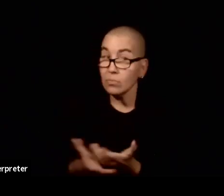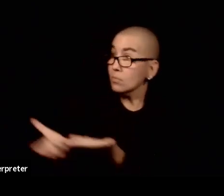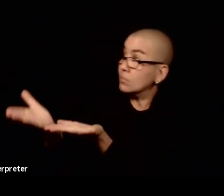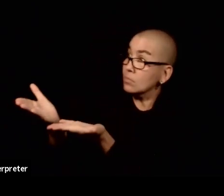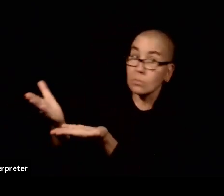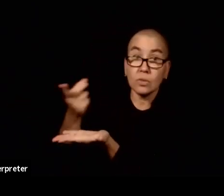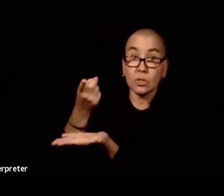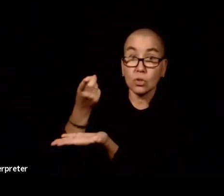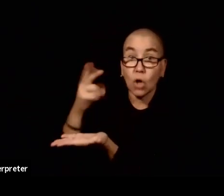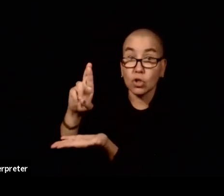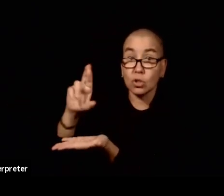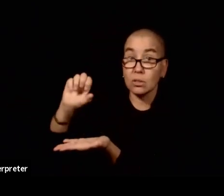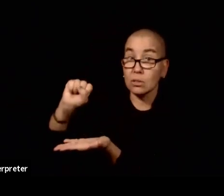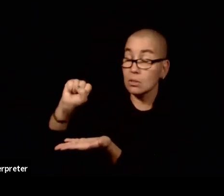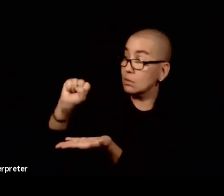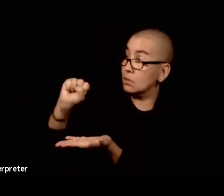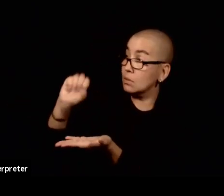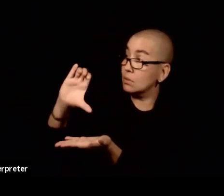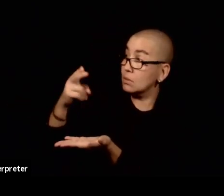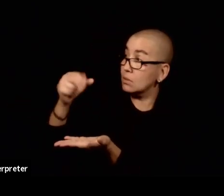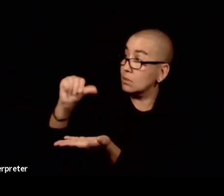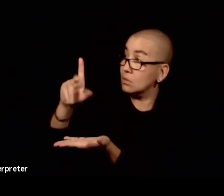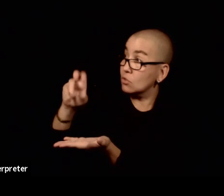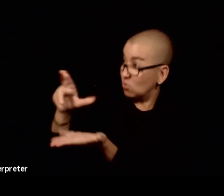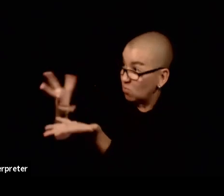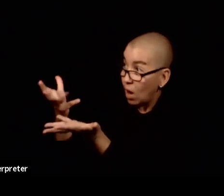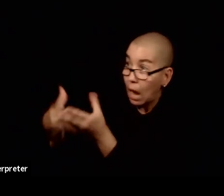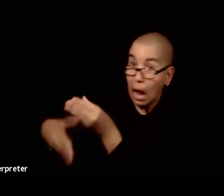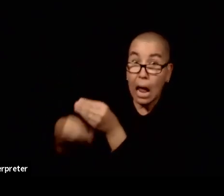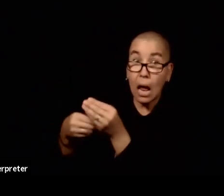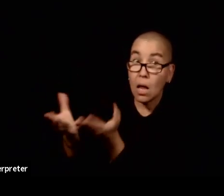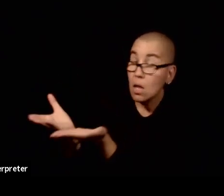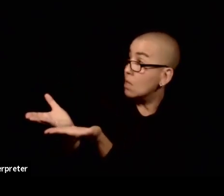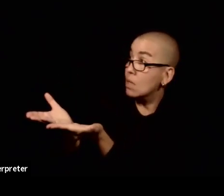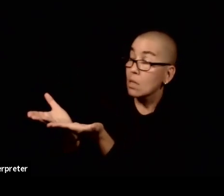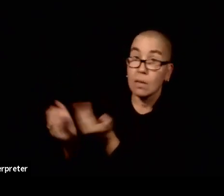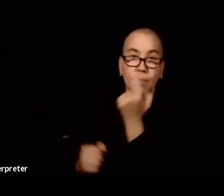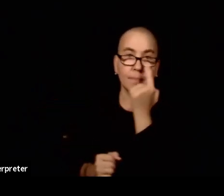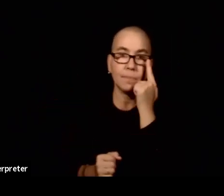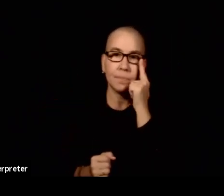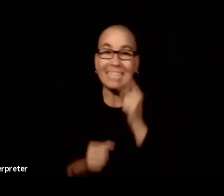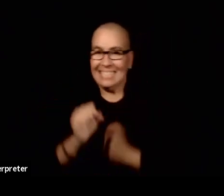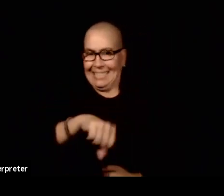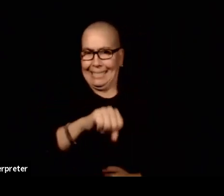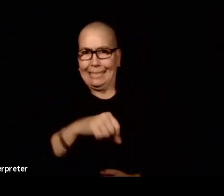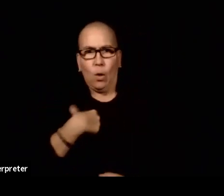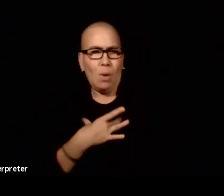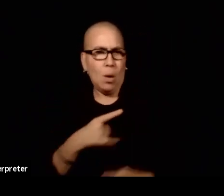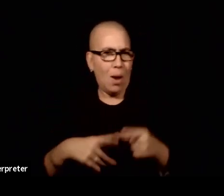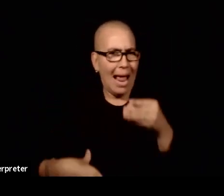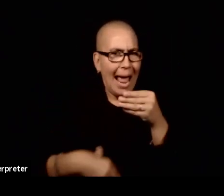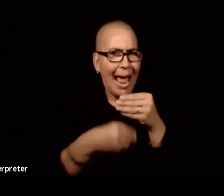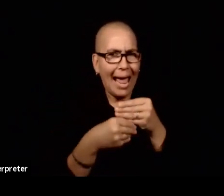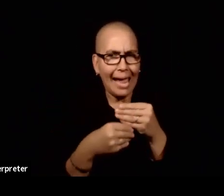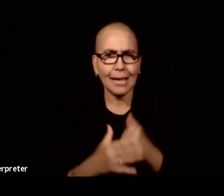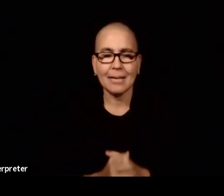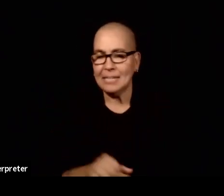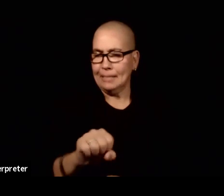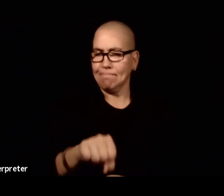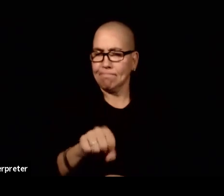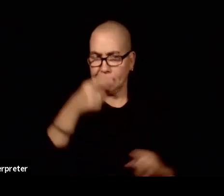The question of not seeing as many deaths as we've seen before, and the